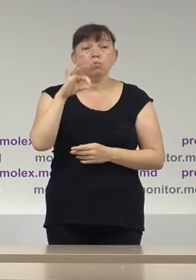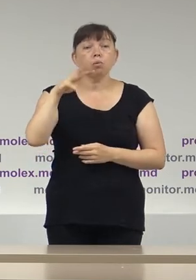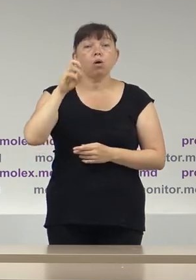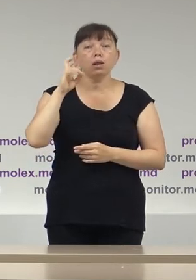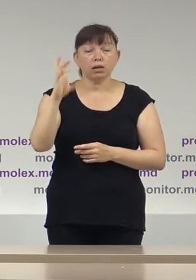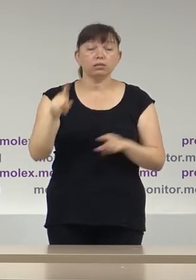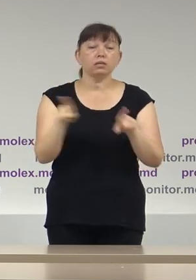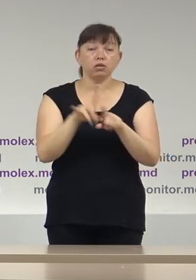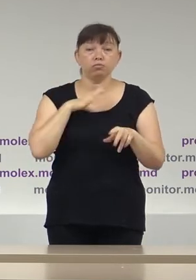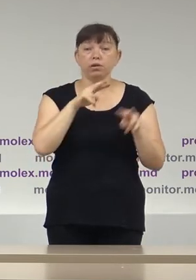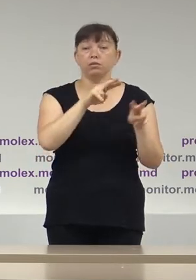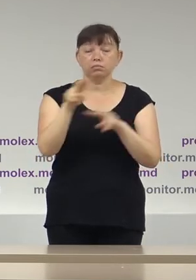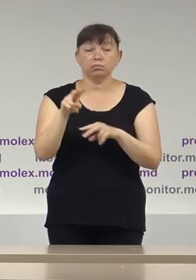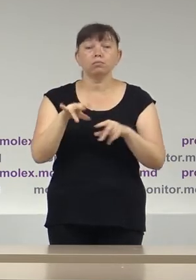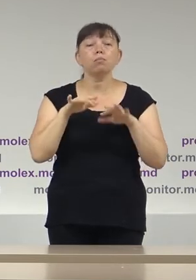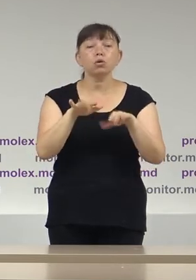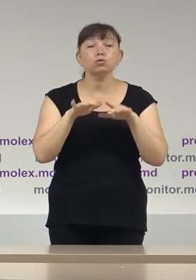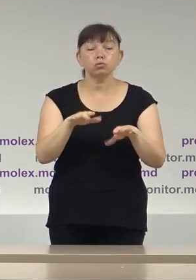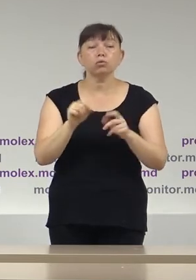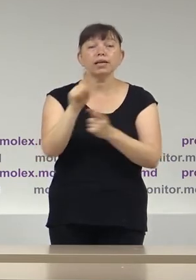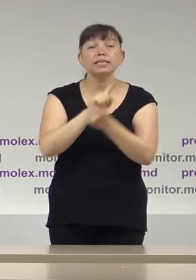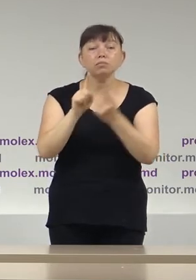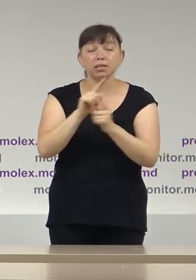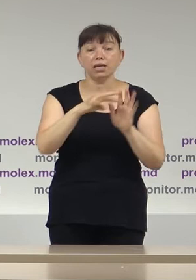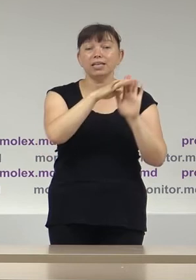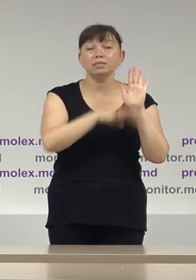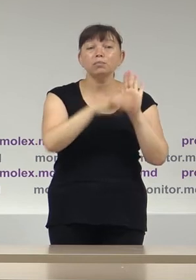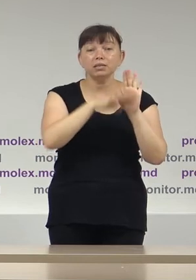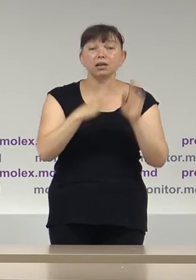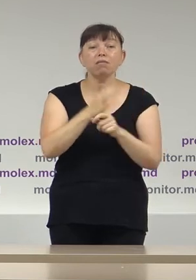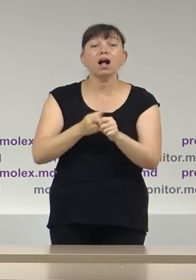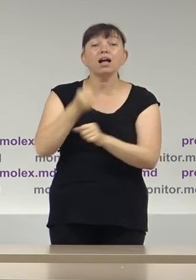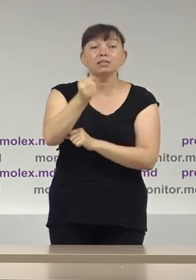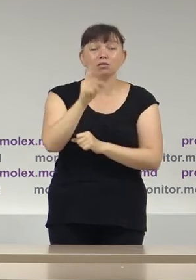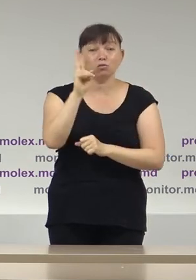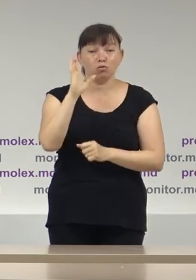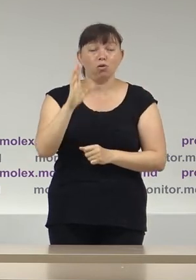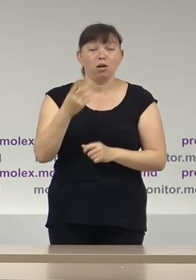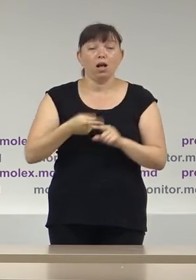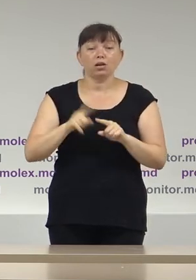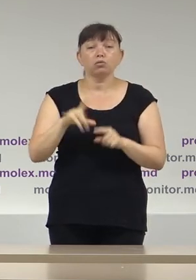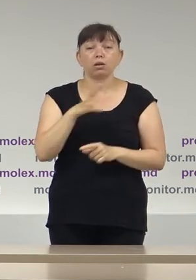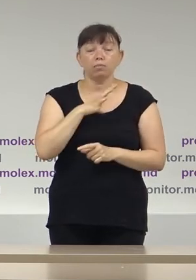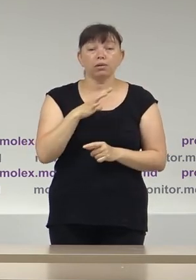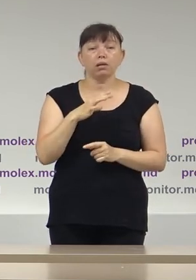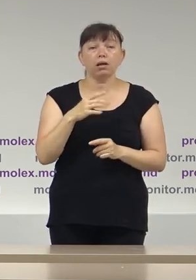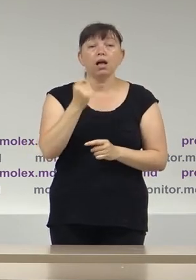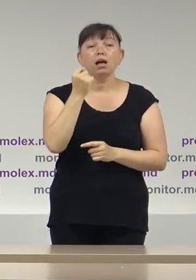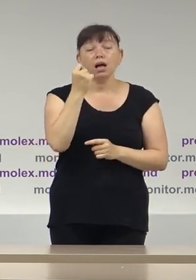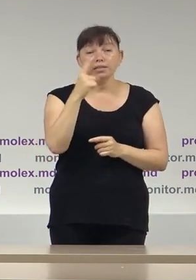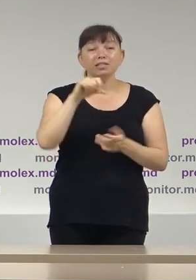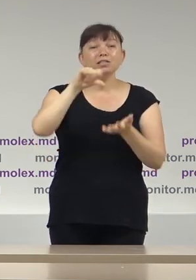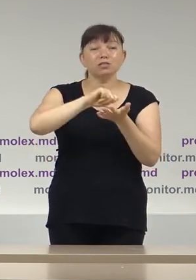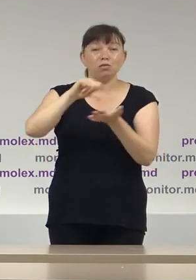During the reporting period, Promo-LEX also monitored the procedure of amending the lists